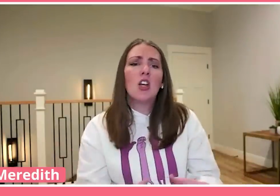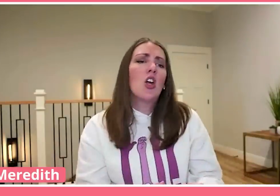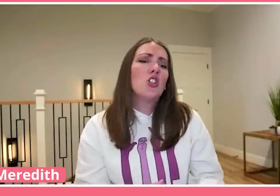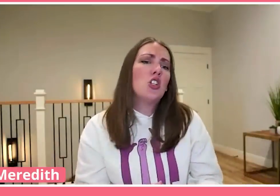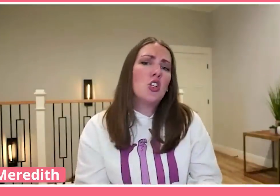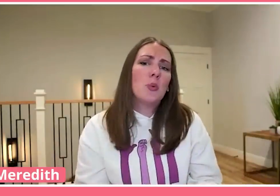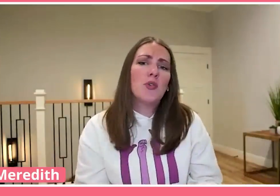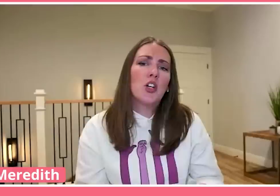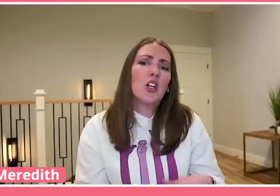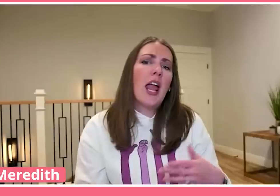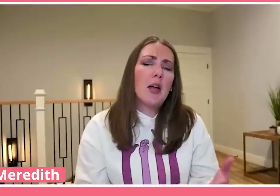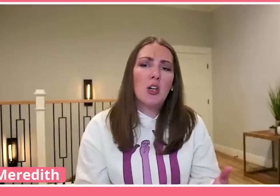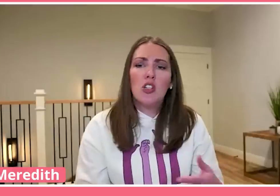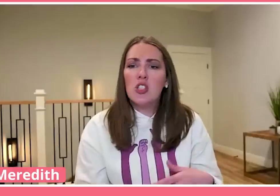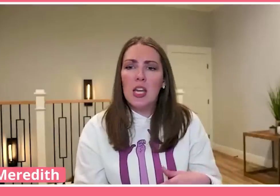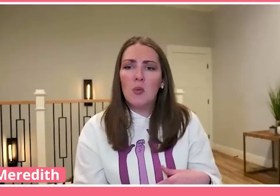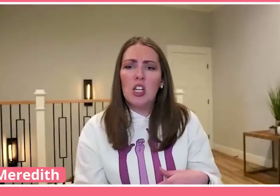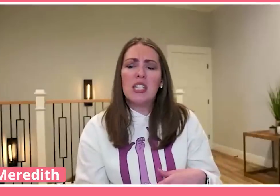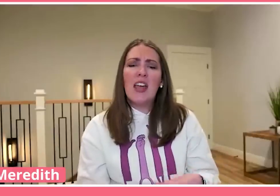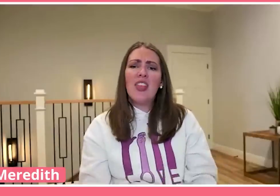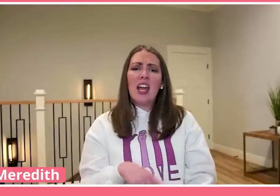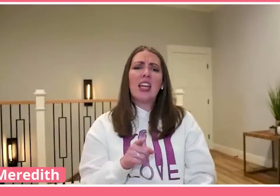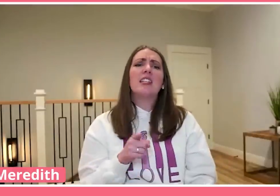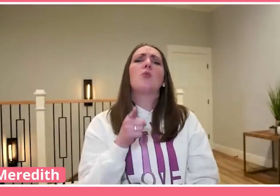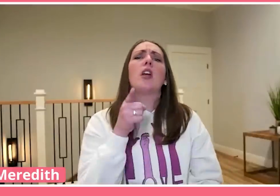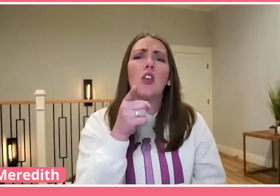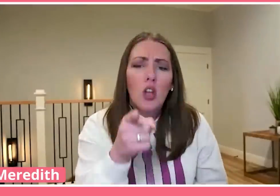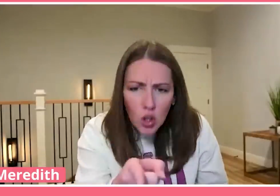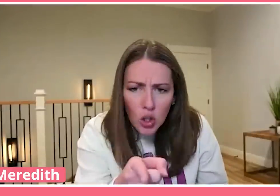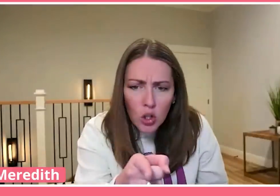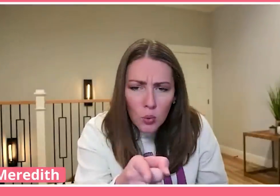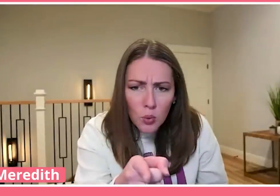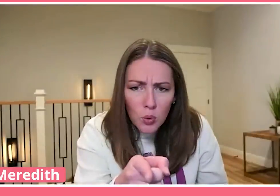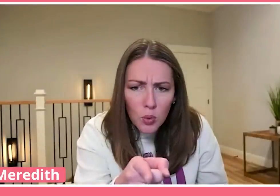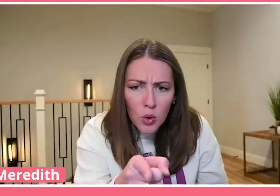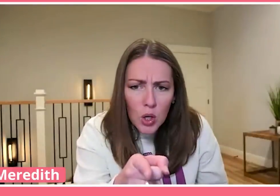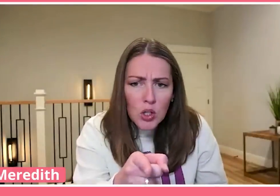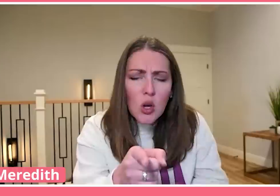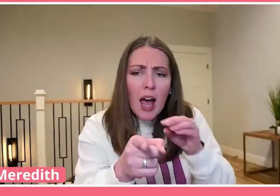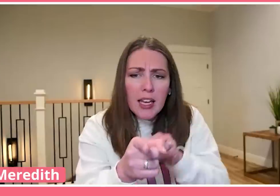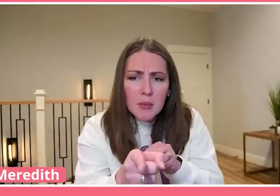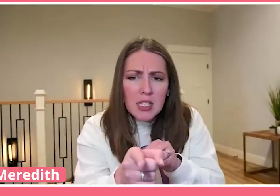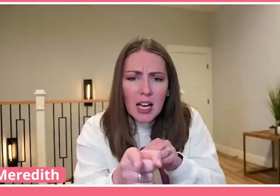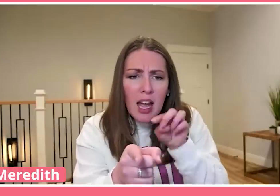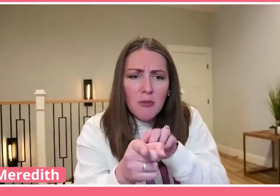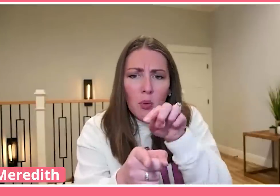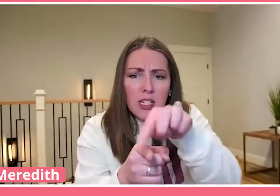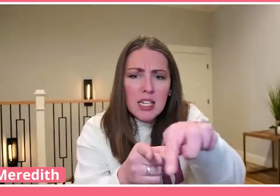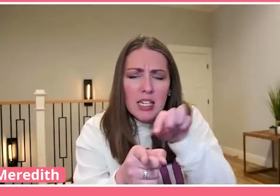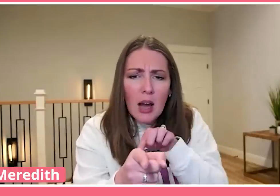do you prefer hamburgers or sandwiches? And then I ended with you. So, I am done. I've pointed. Now I